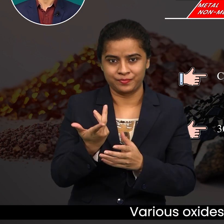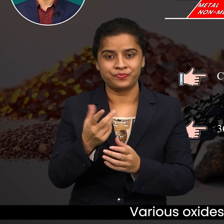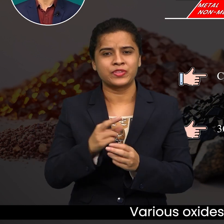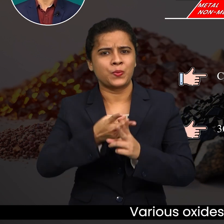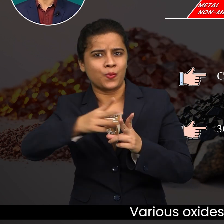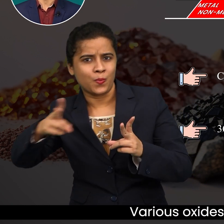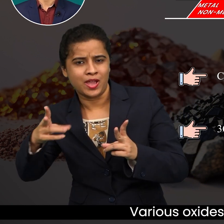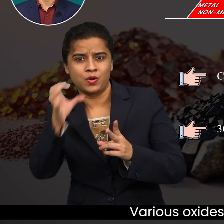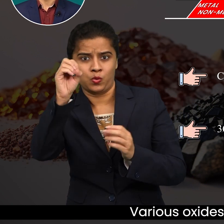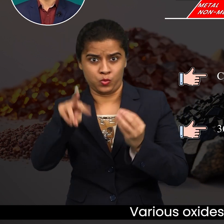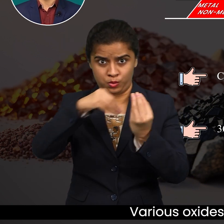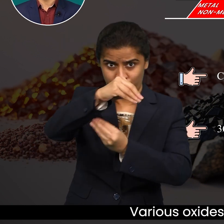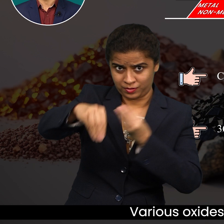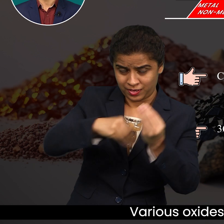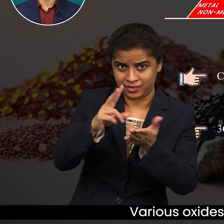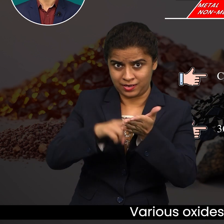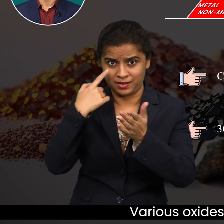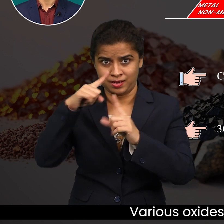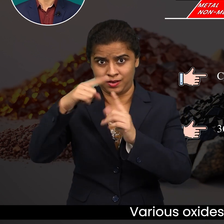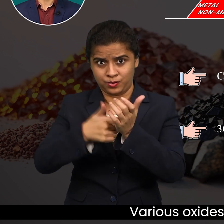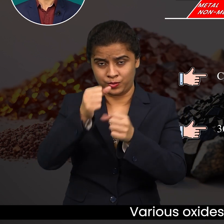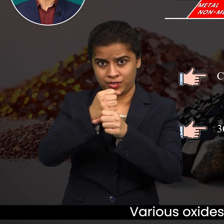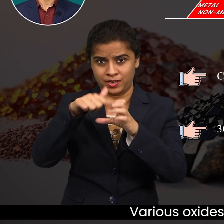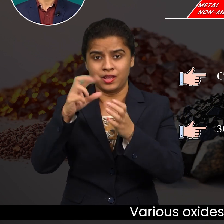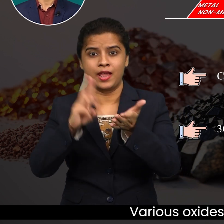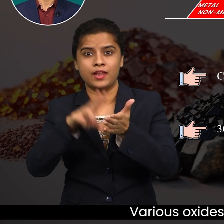Various oxides of nitrogen N2O,